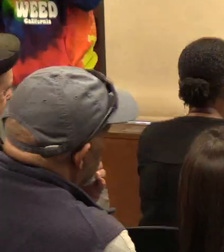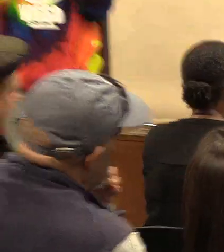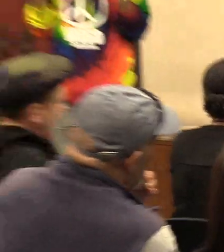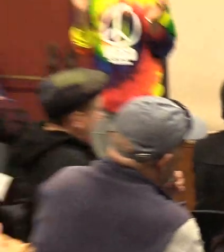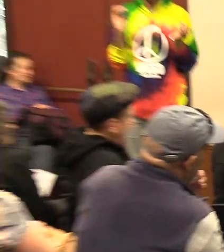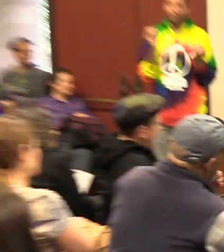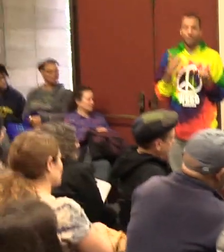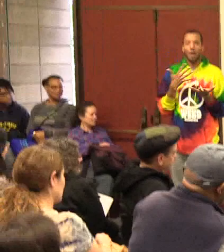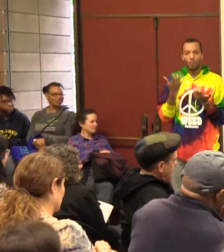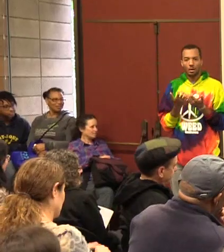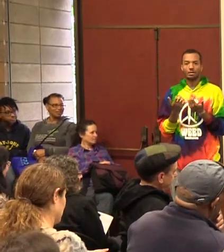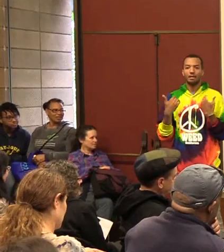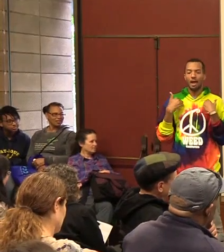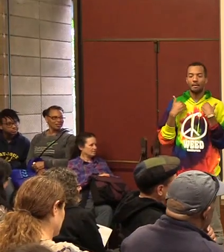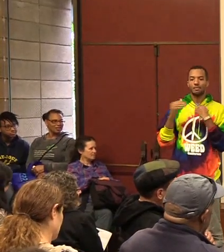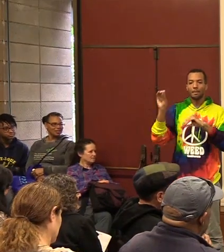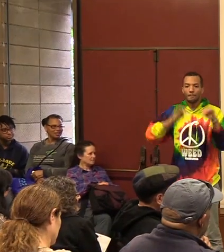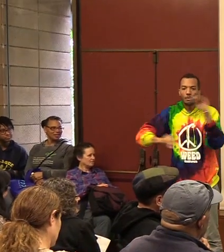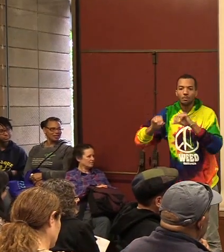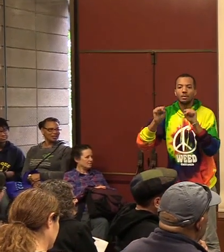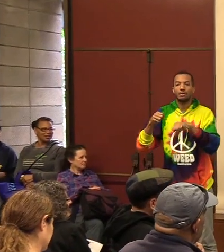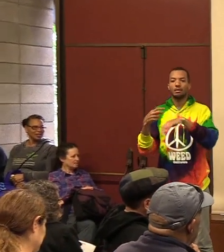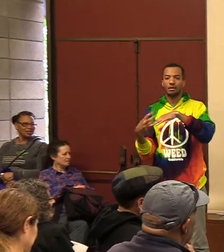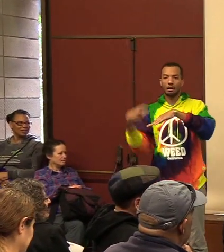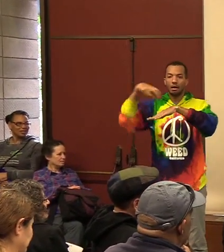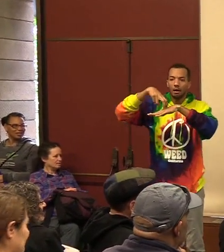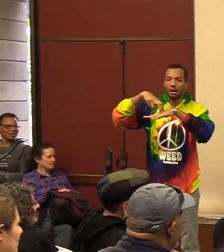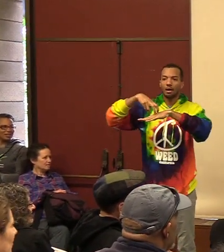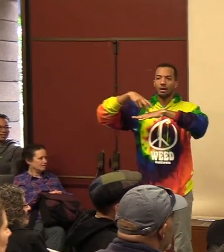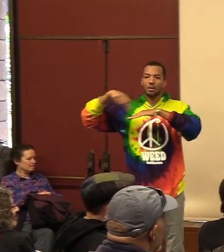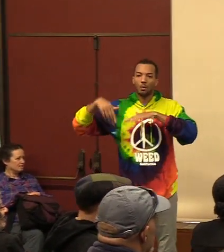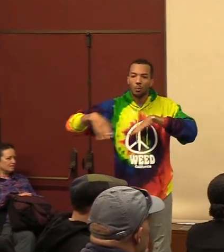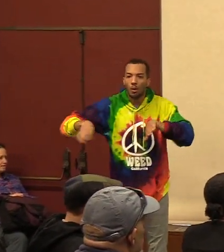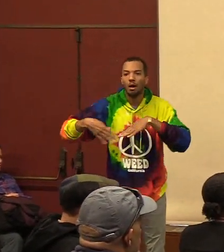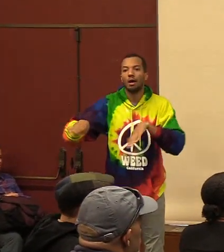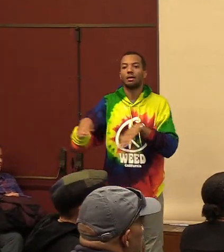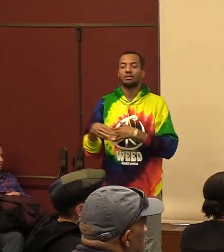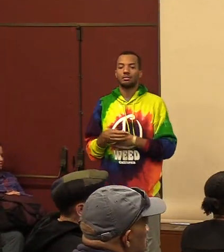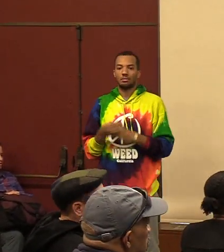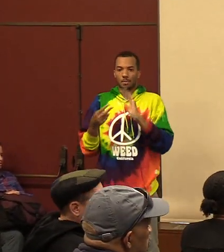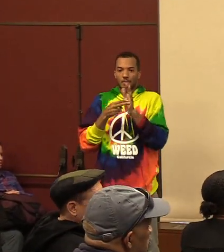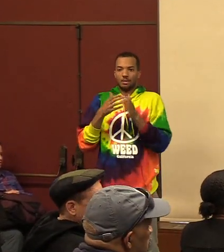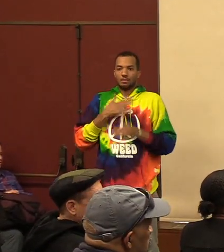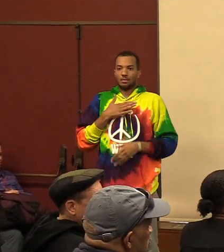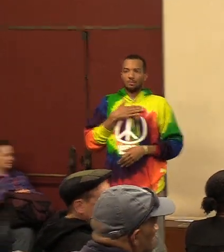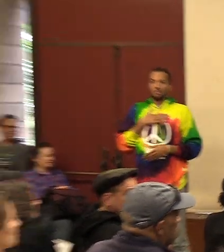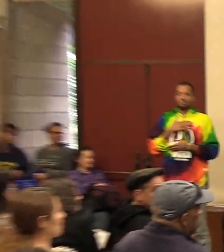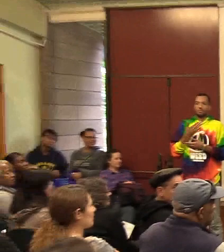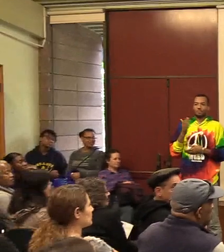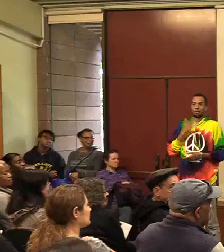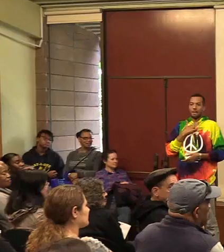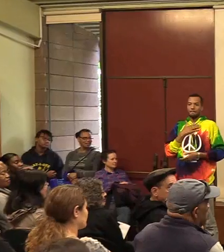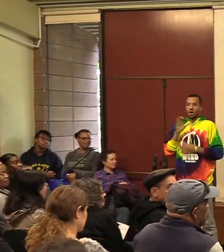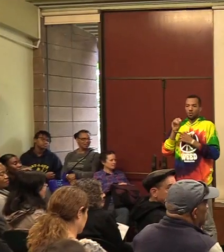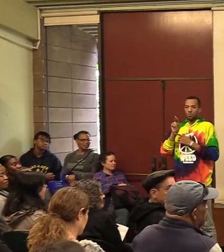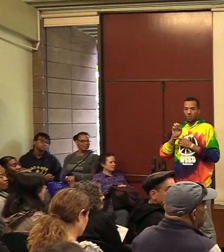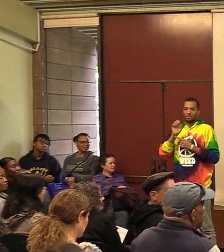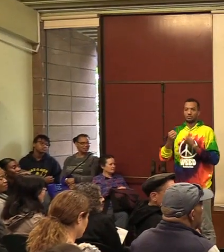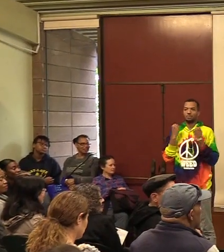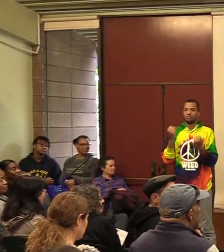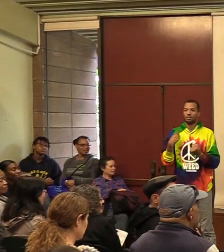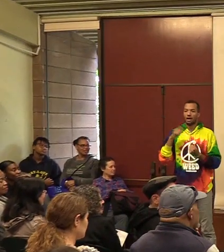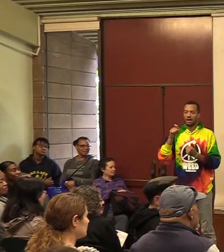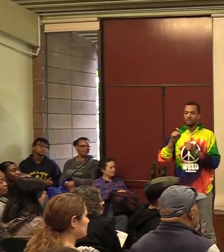and get back up. I know that means I gotta keep my core strong and I have to move. And I